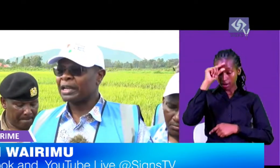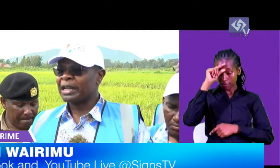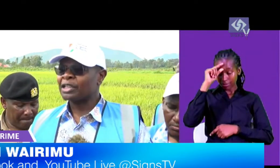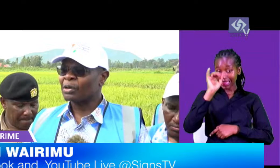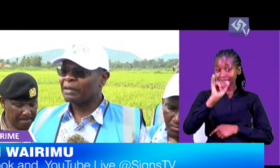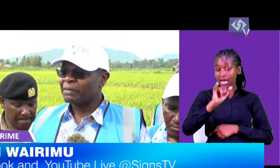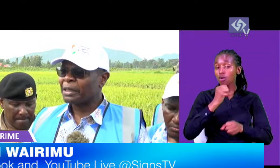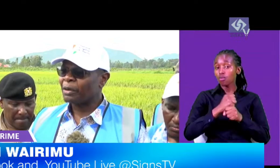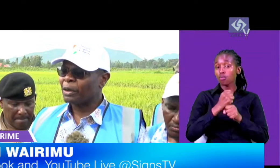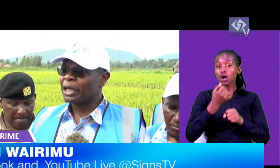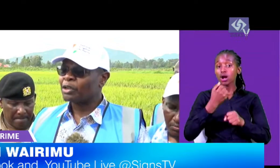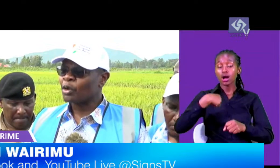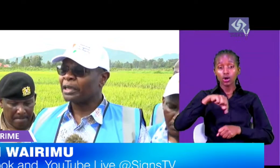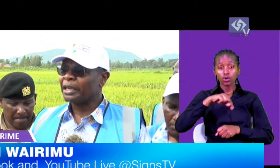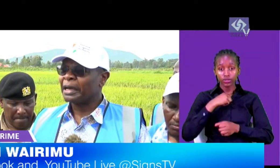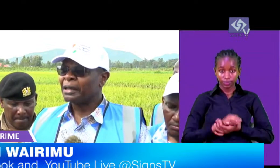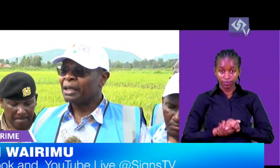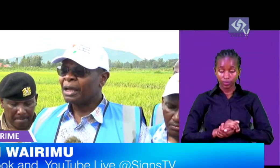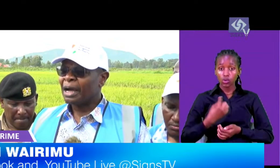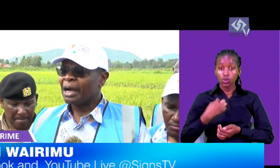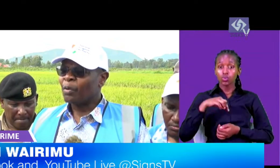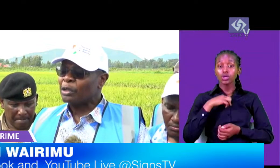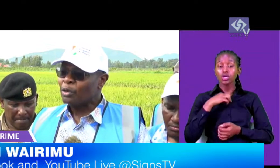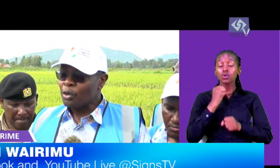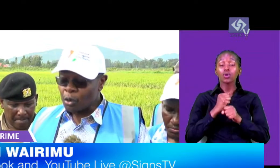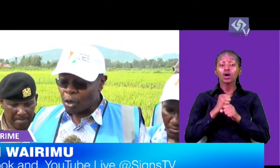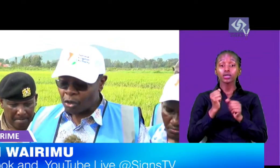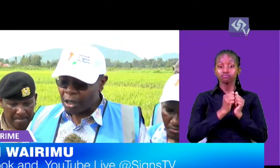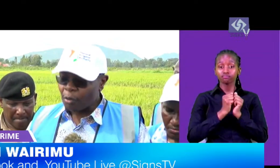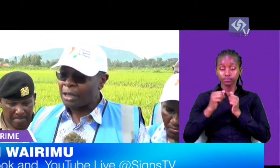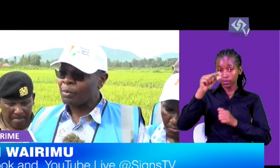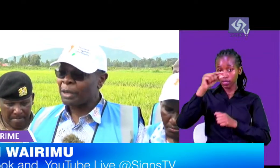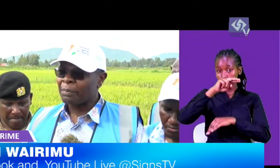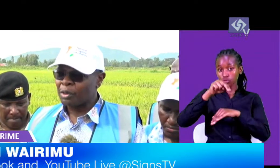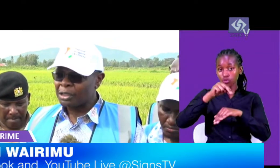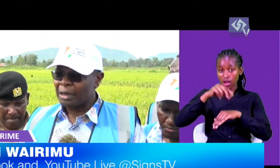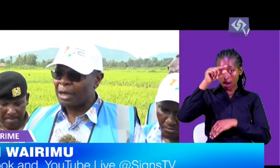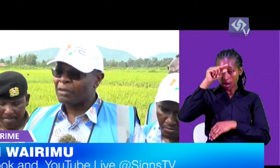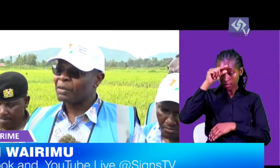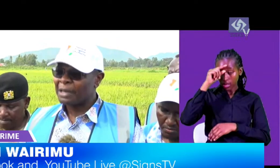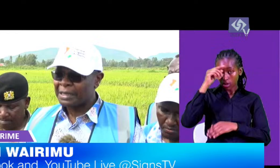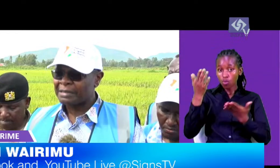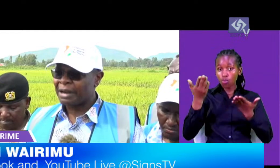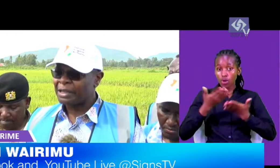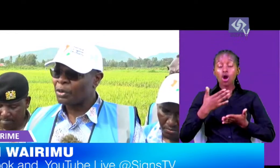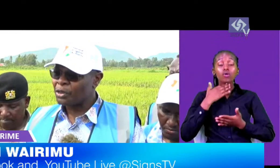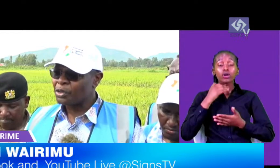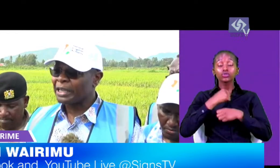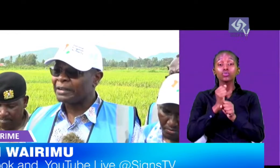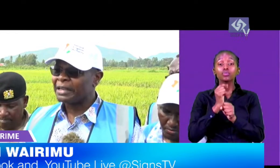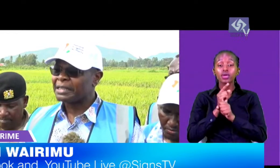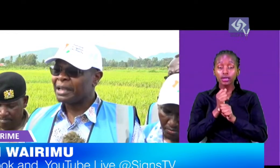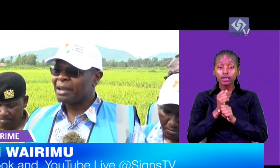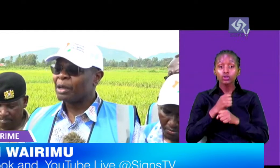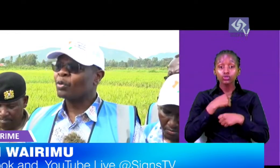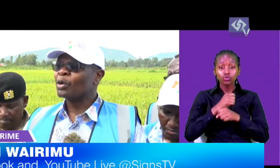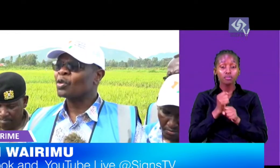national government, the way we are talking here, we do not only want to make Busia one of the biggest rice-producing areas, but we also want to